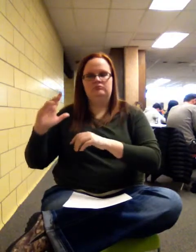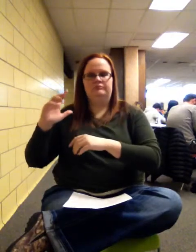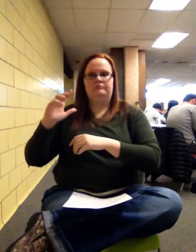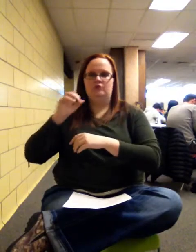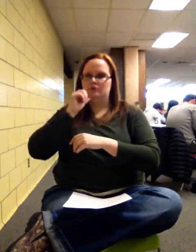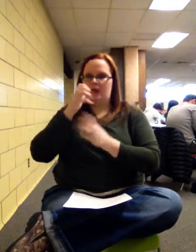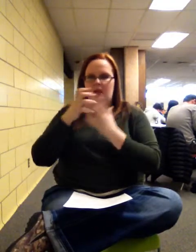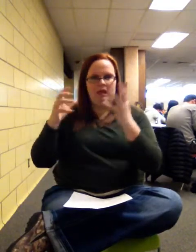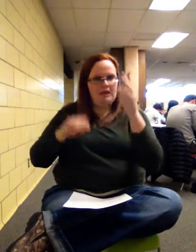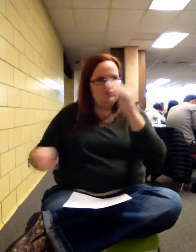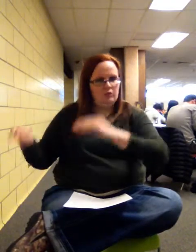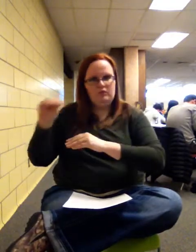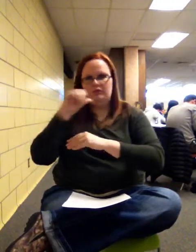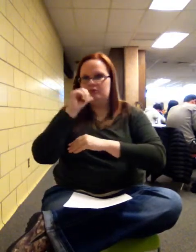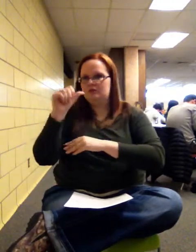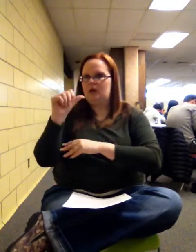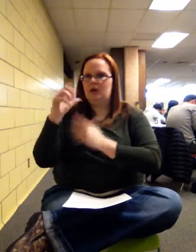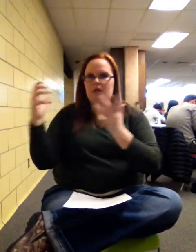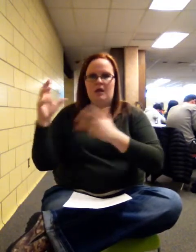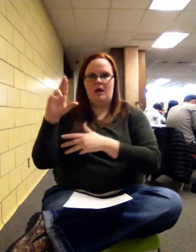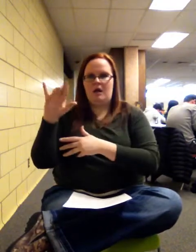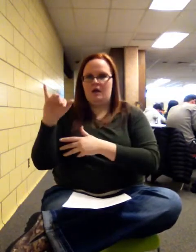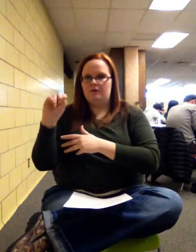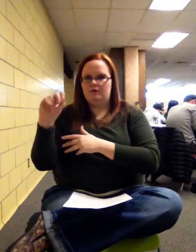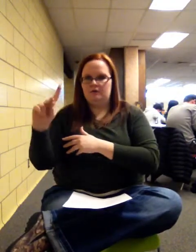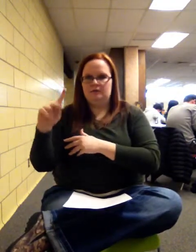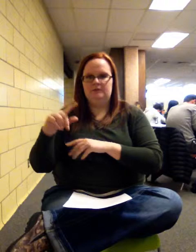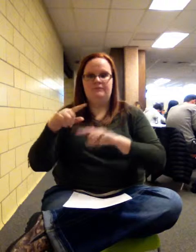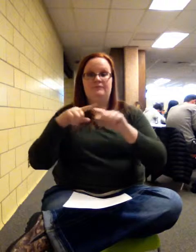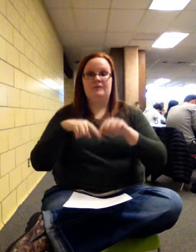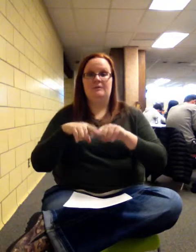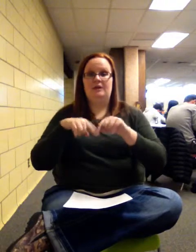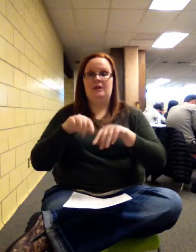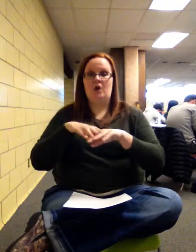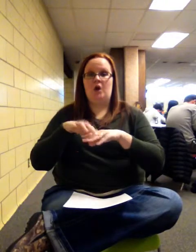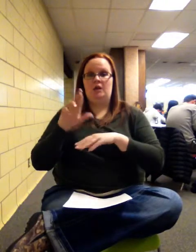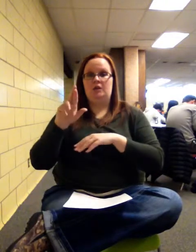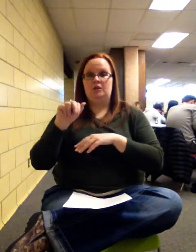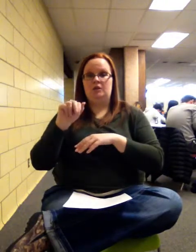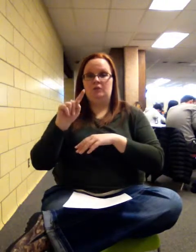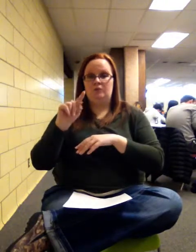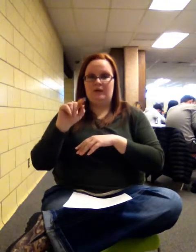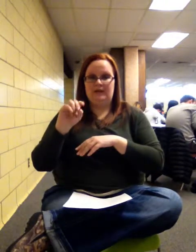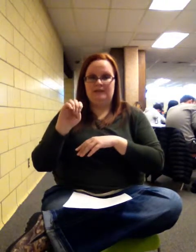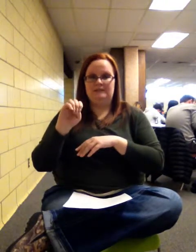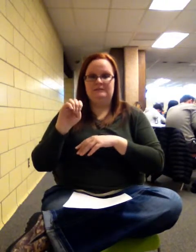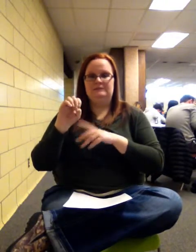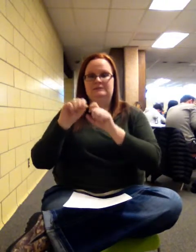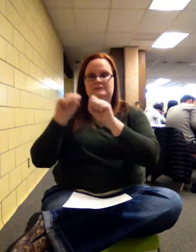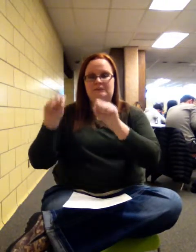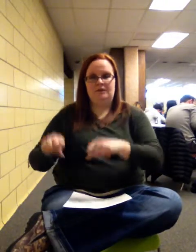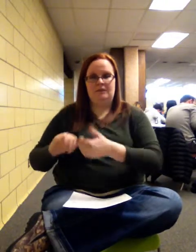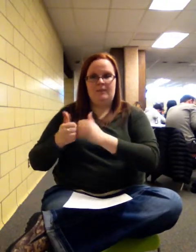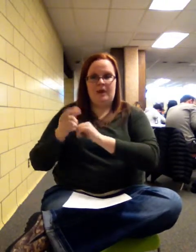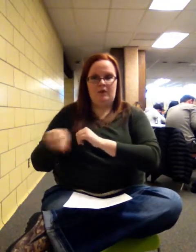there. Depending on the rating system, on how they work, on where their cutoff